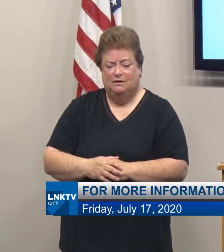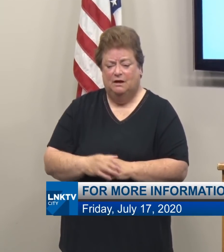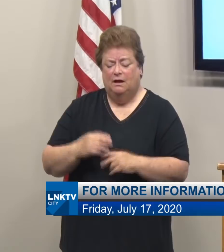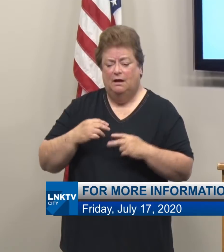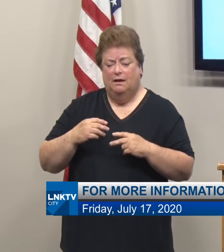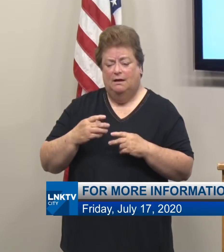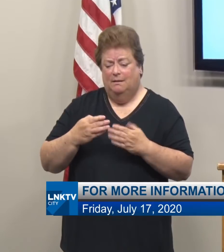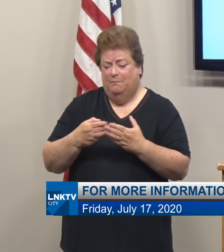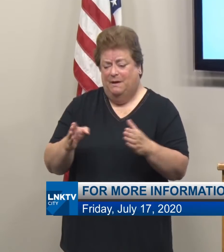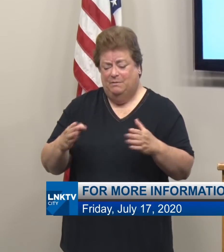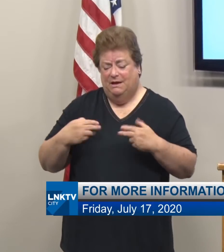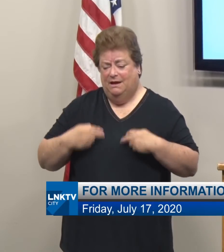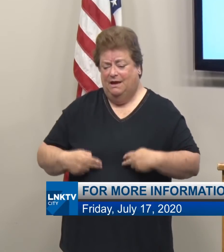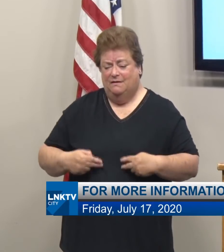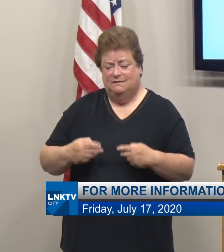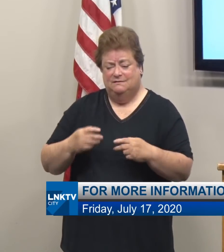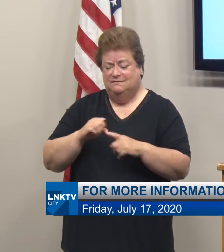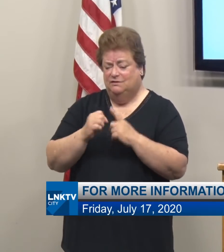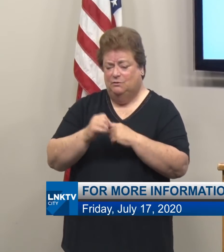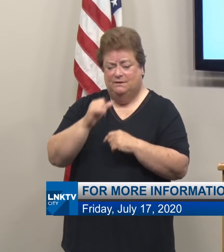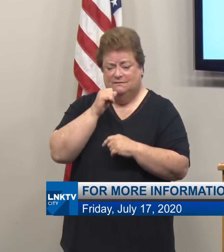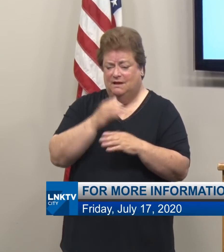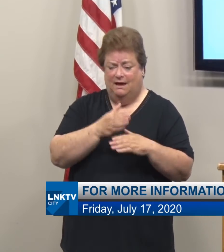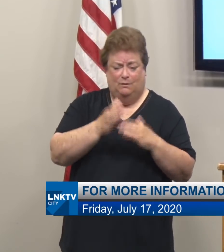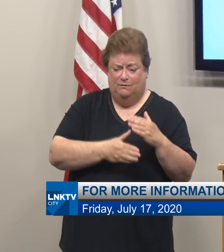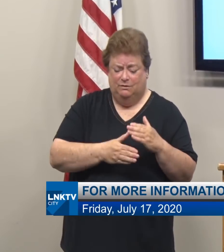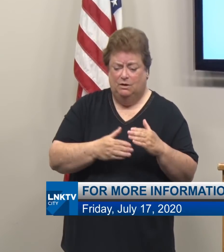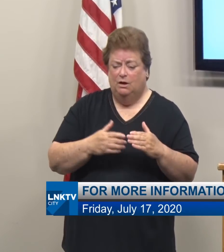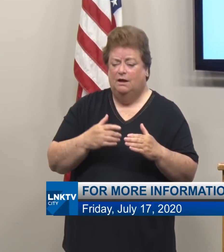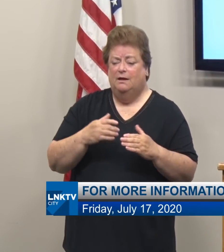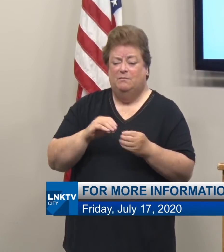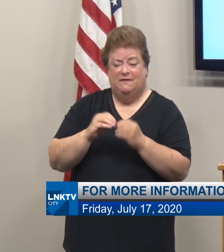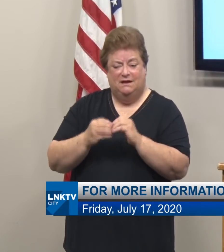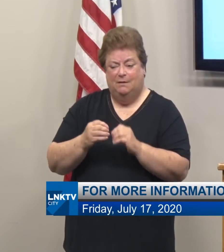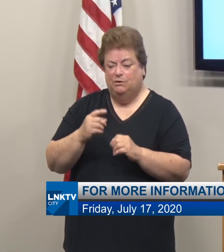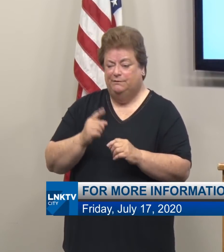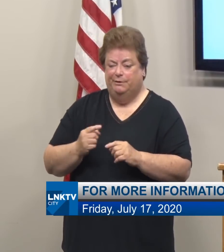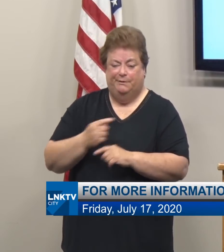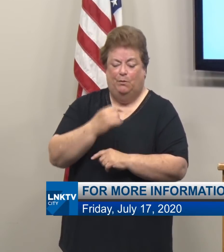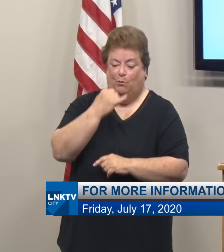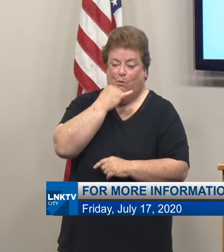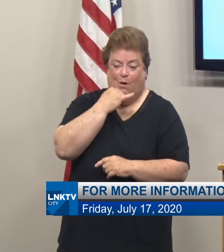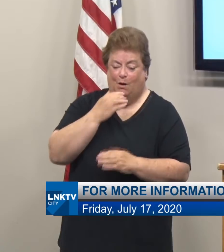not over, and our numbers, many of them are moving in the wrong direction. Everyone needs